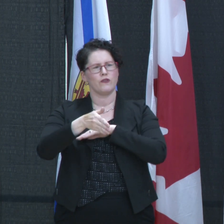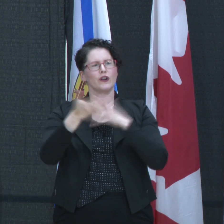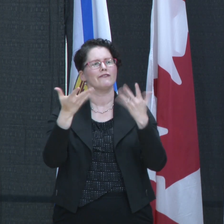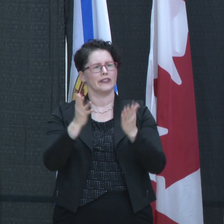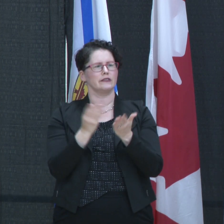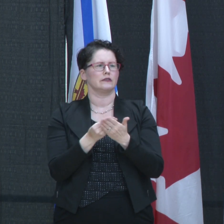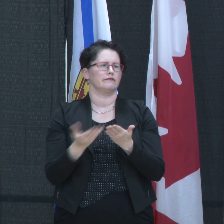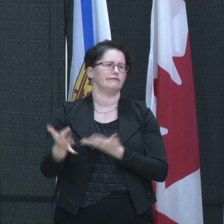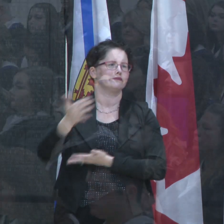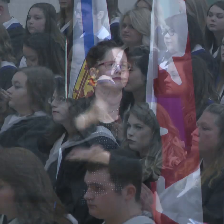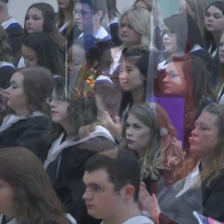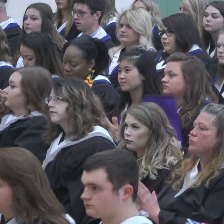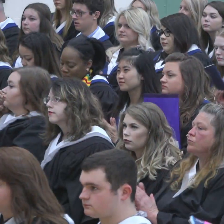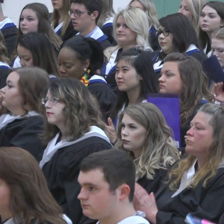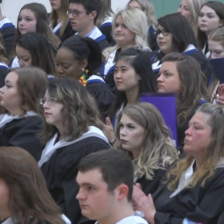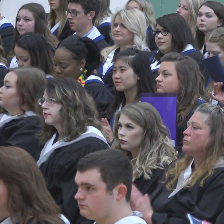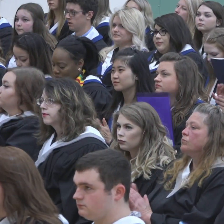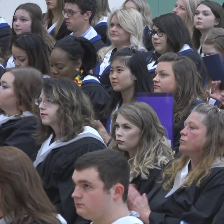students.